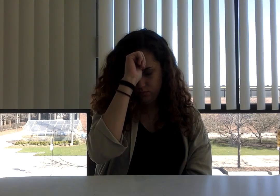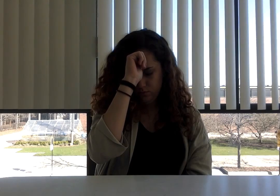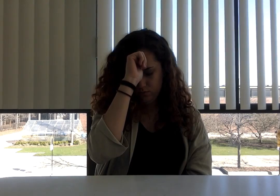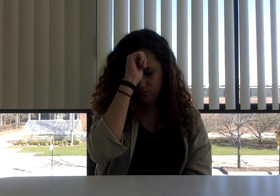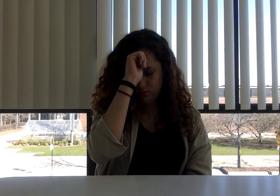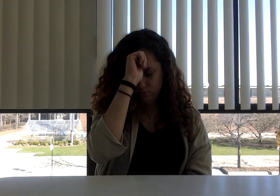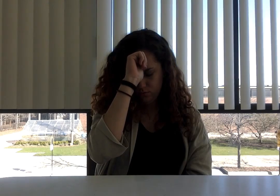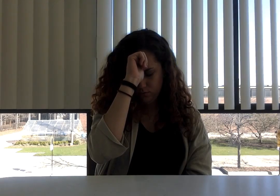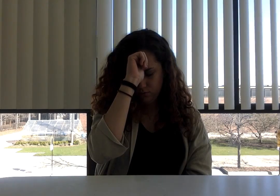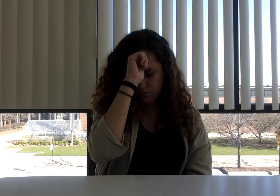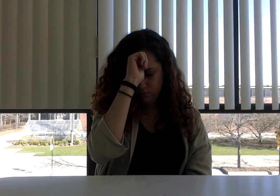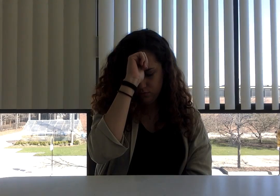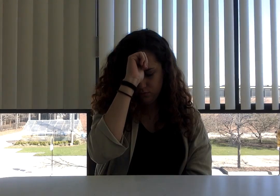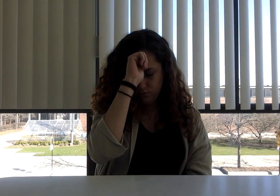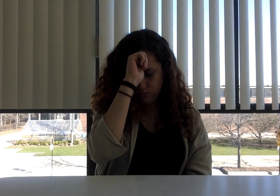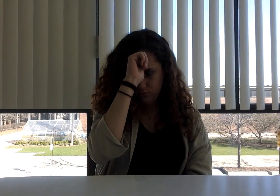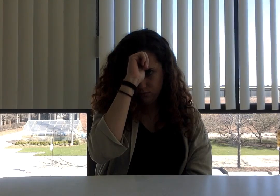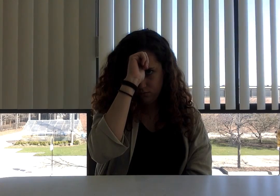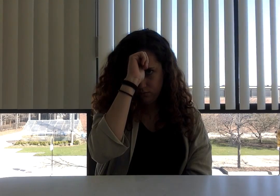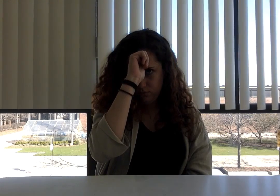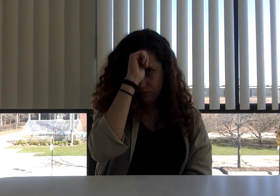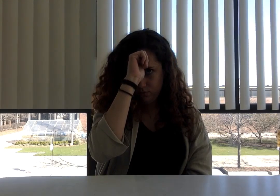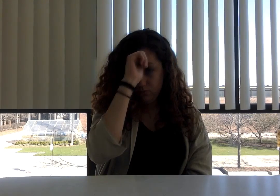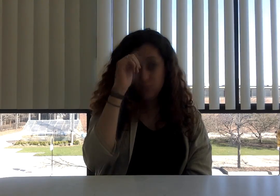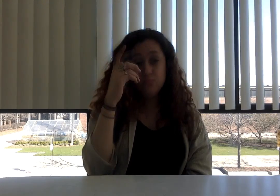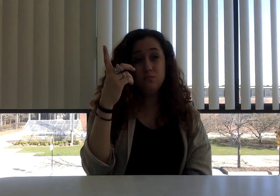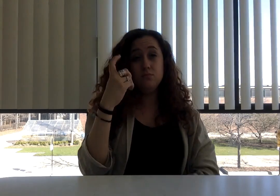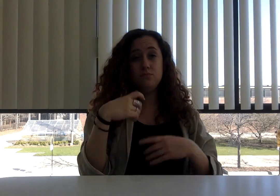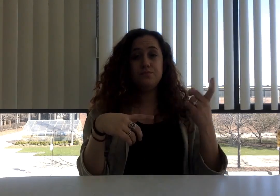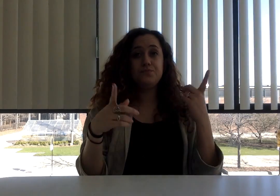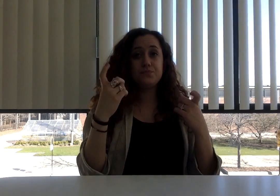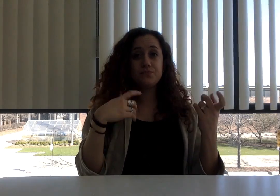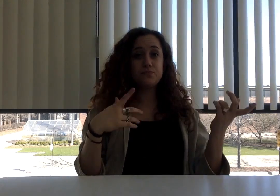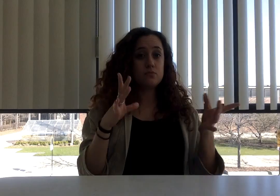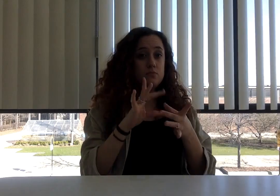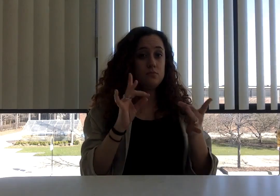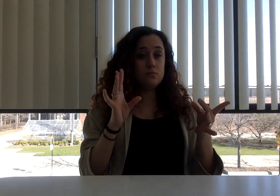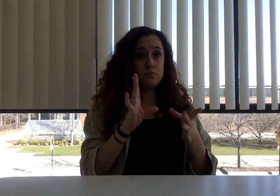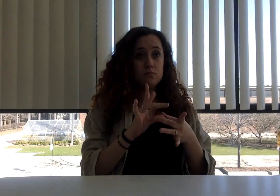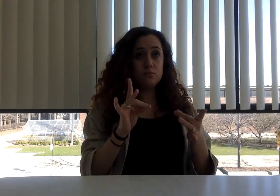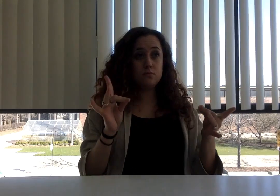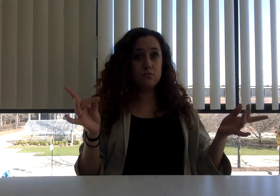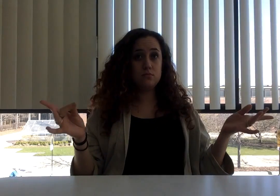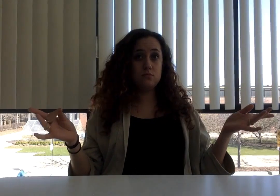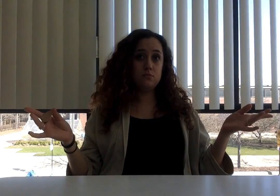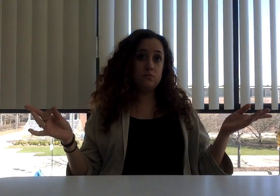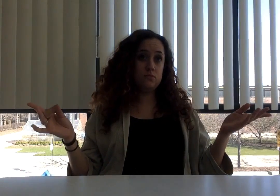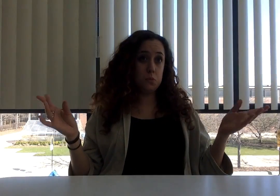Questions, comments? Did it a different way? Makes sense? I didn't get it, but I get it now.